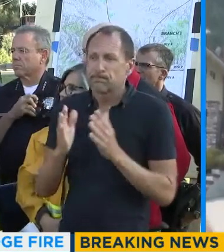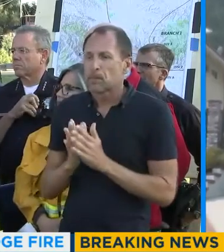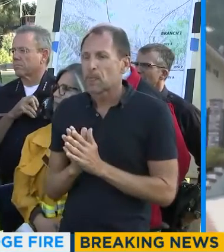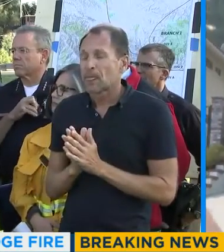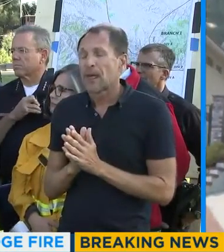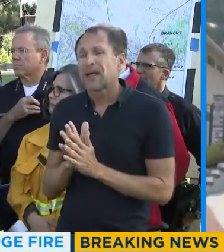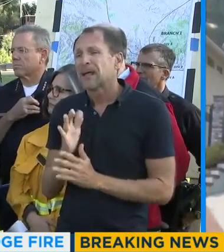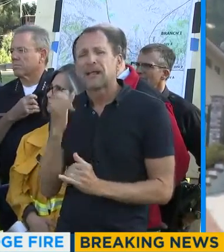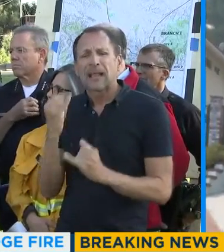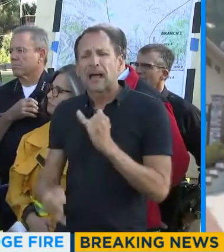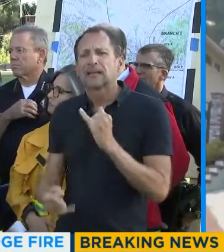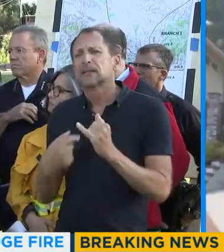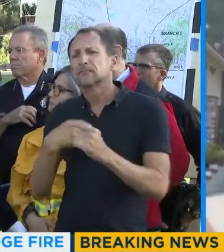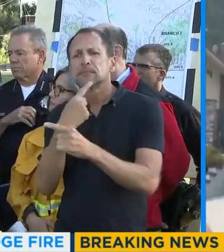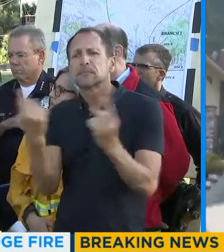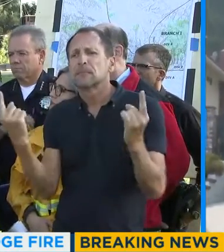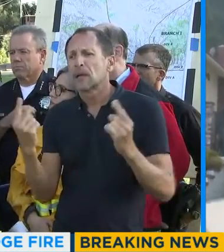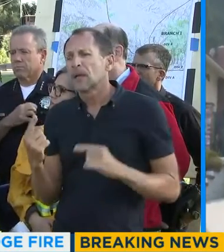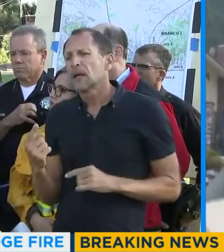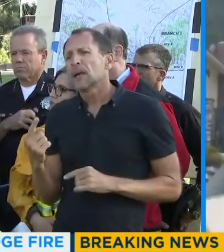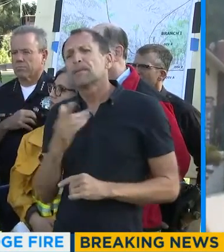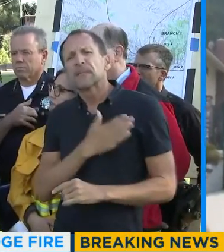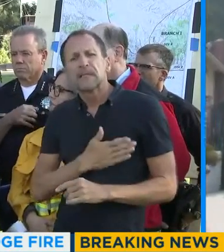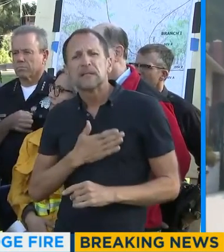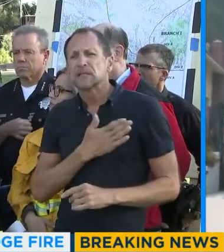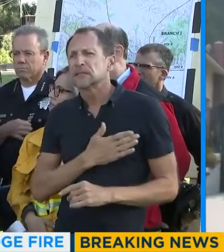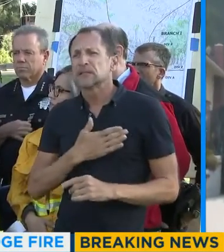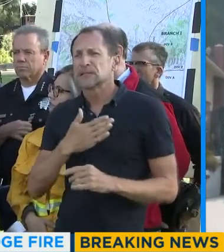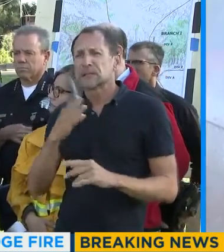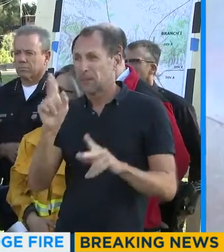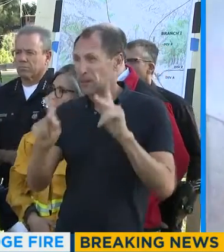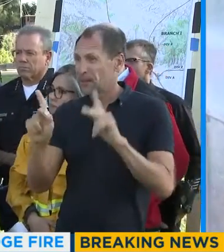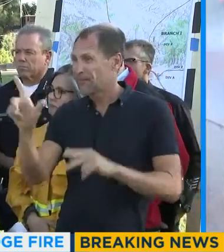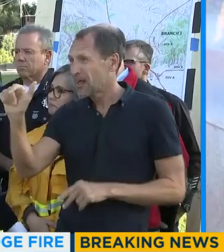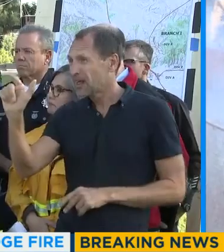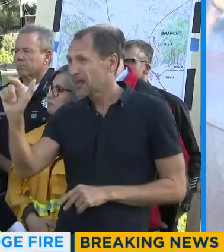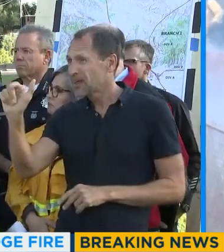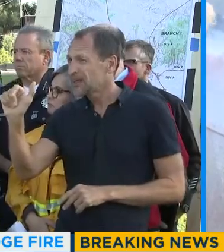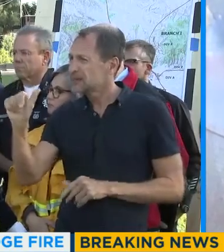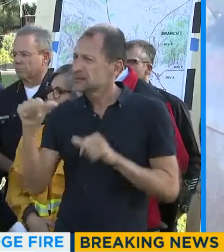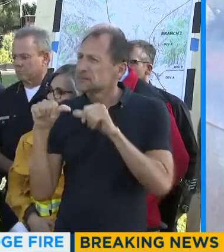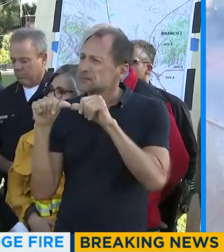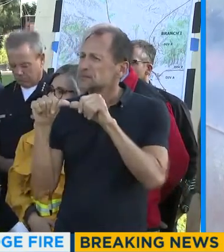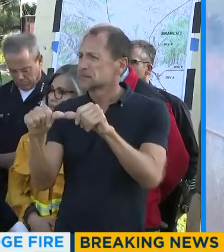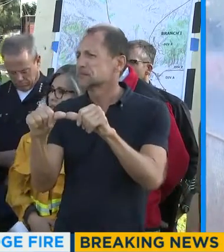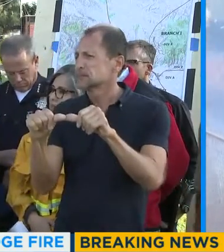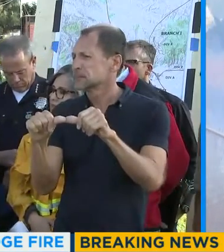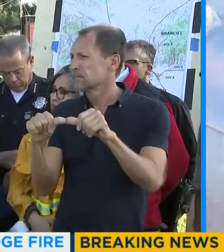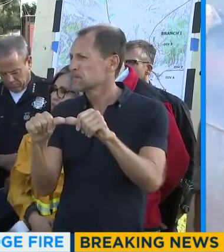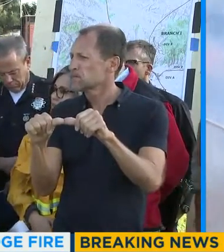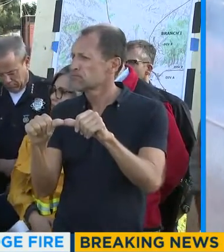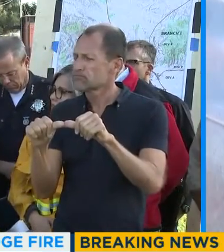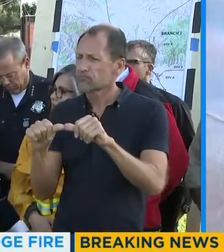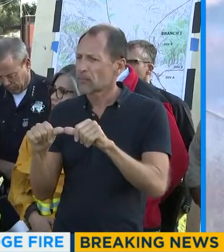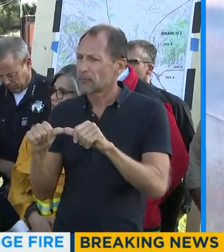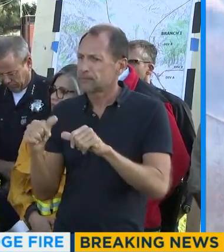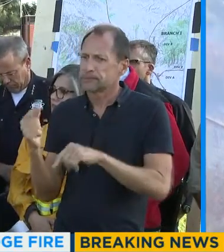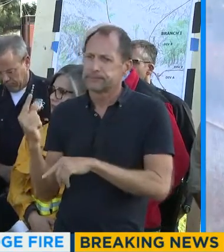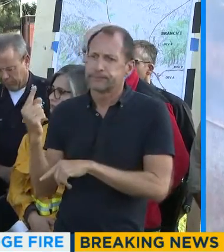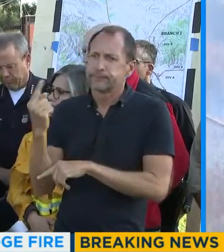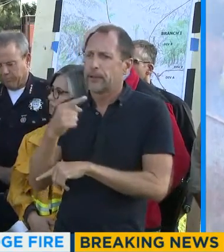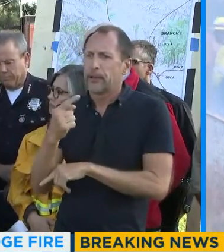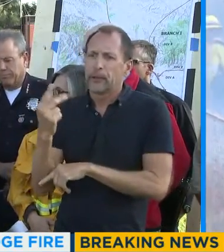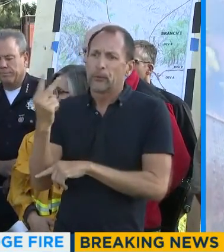I would just encourage the public to continue to do what you've been doing for the last day and a half, and will do for another day or